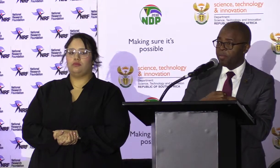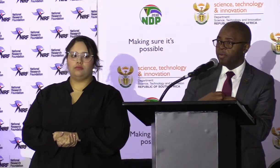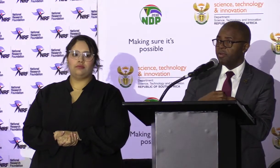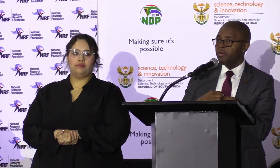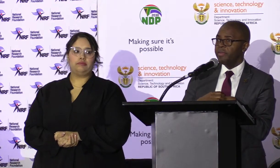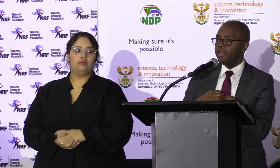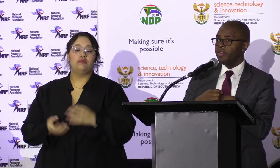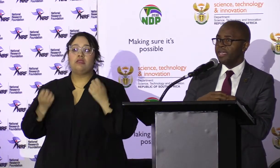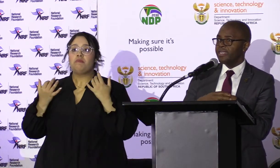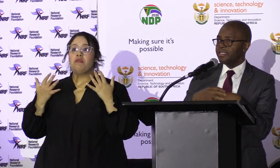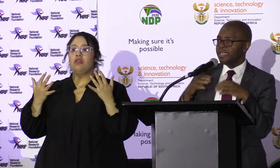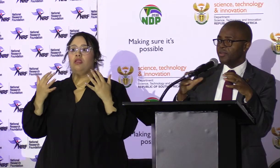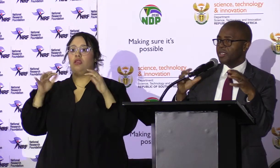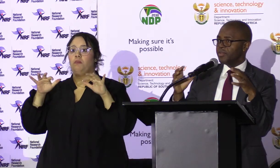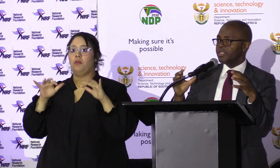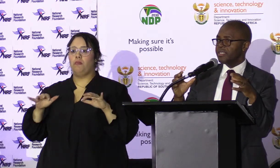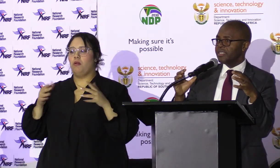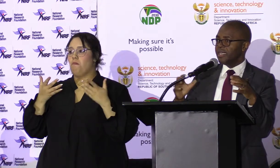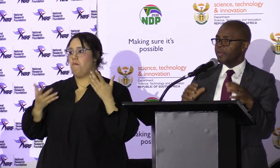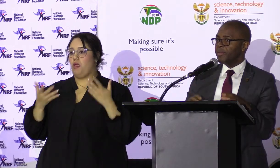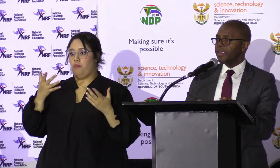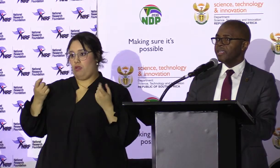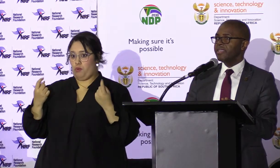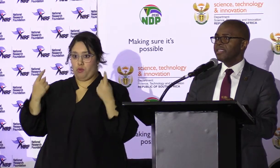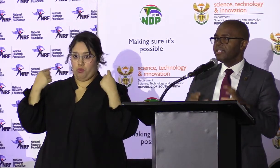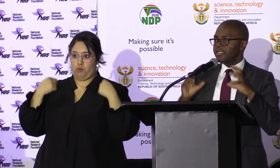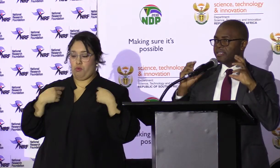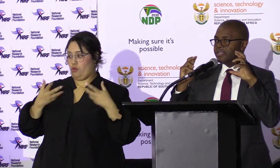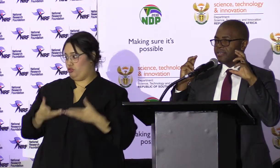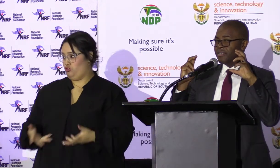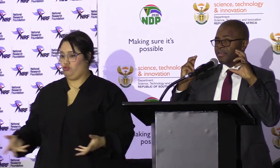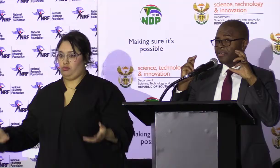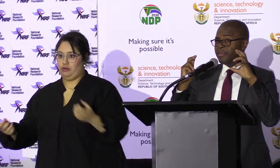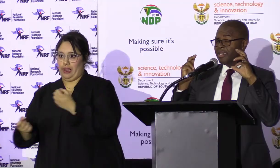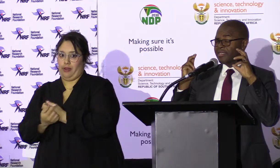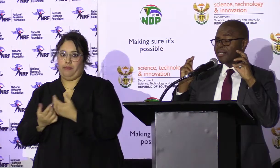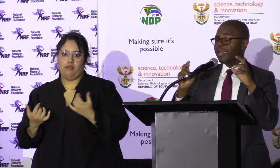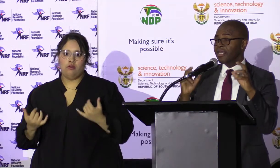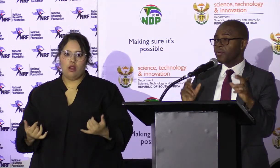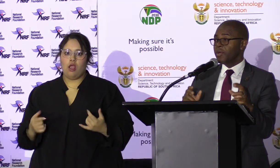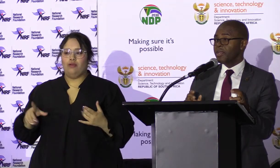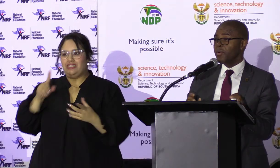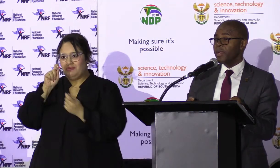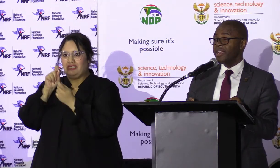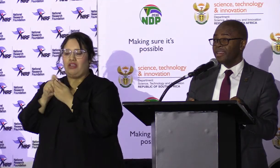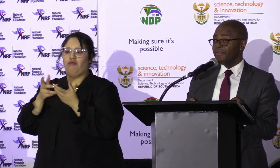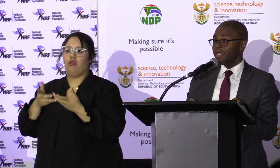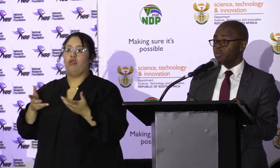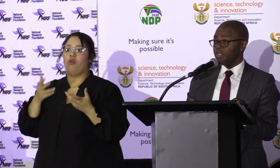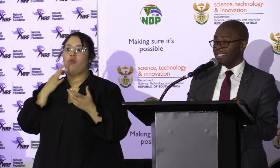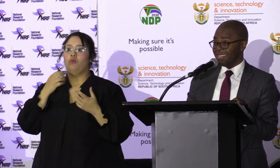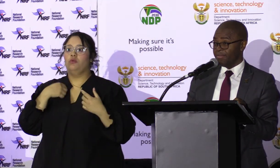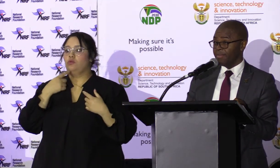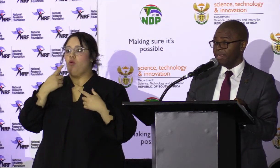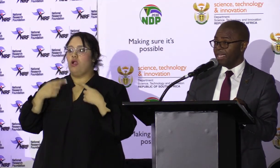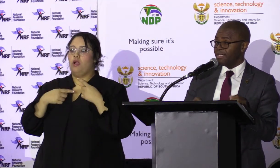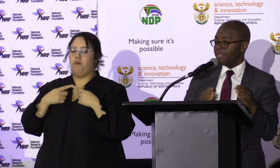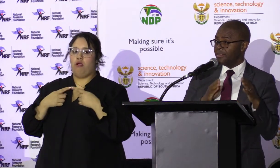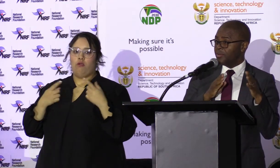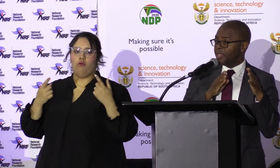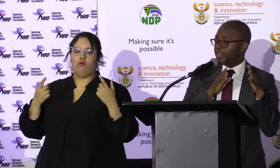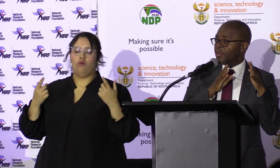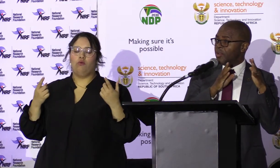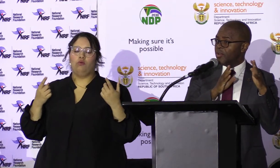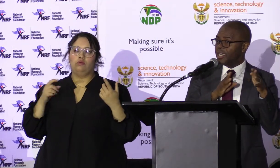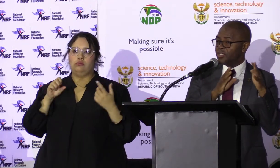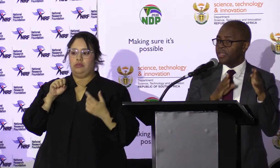Maybe for people who may not understand what was just happening, this is exactly when they refer to STEAM.